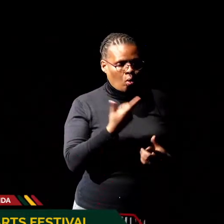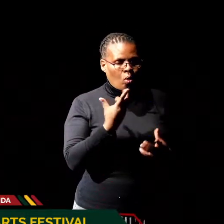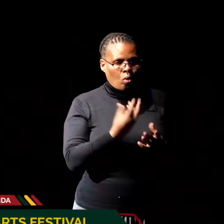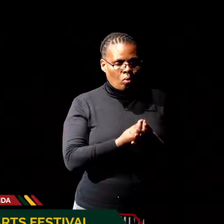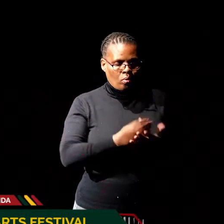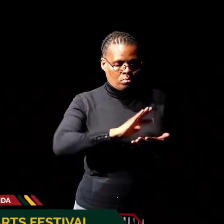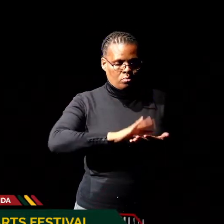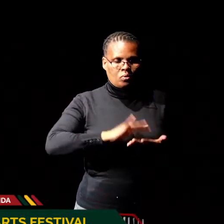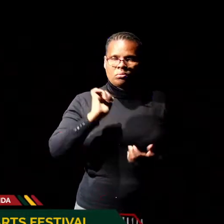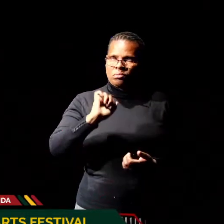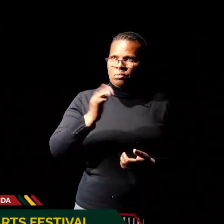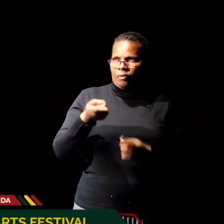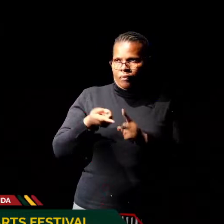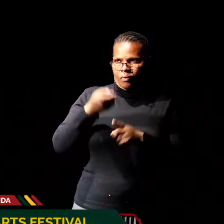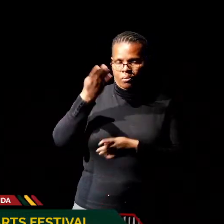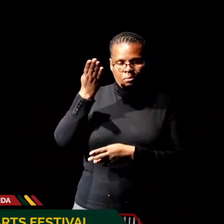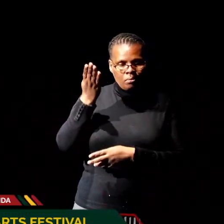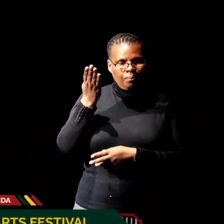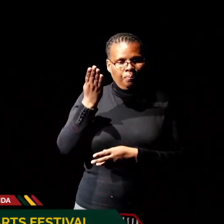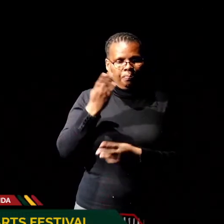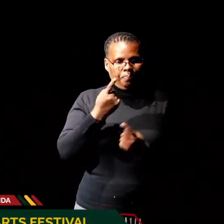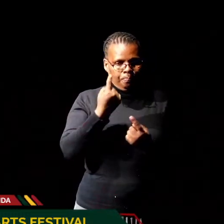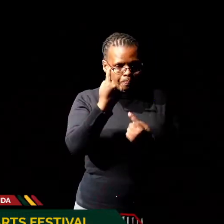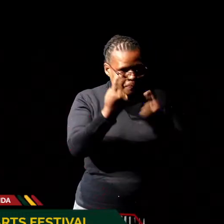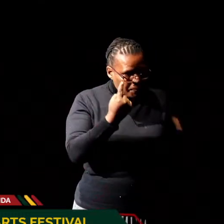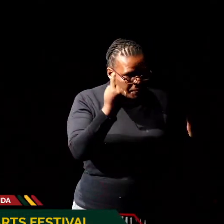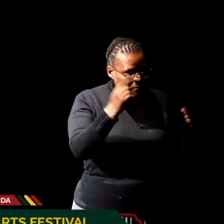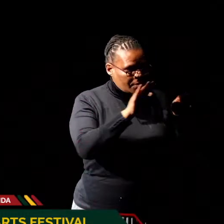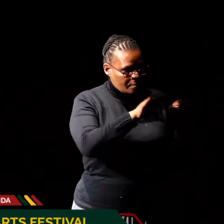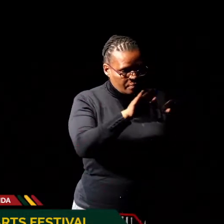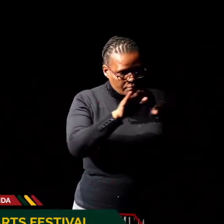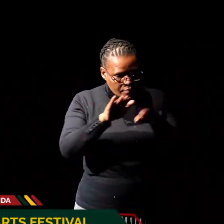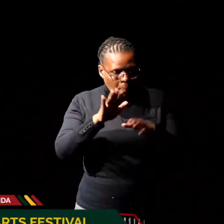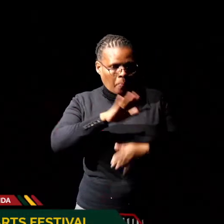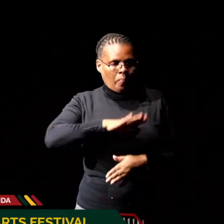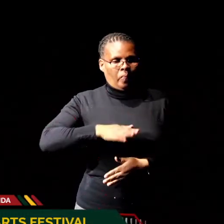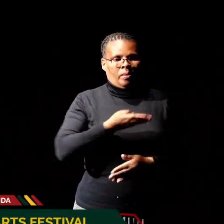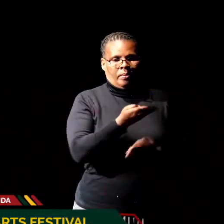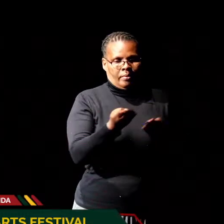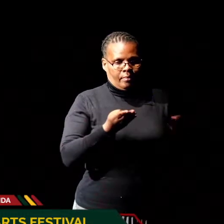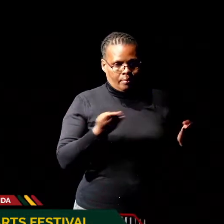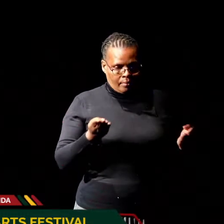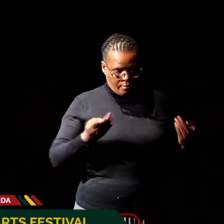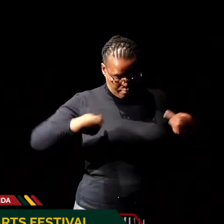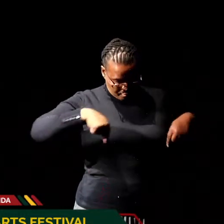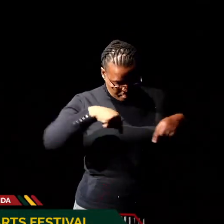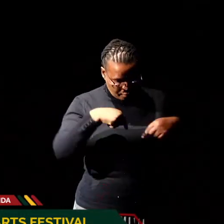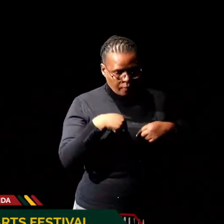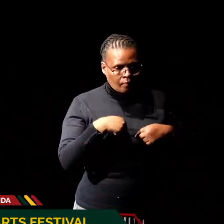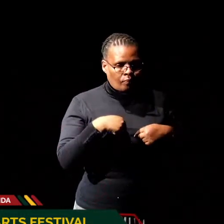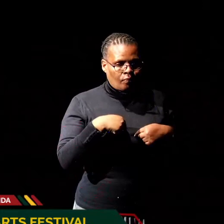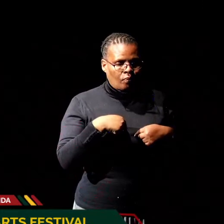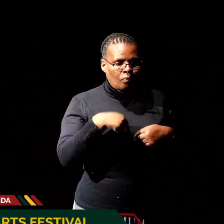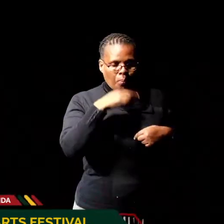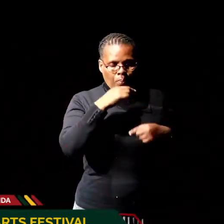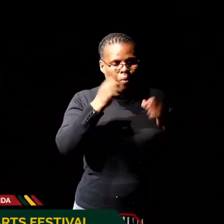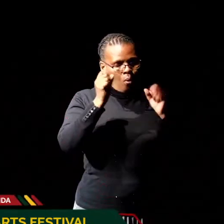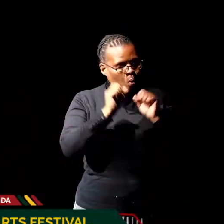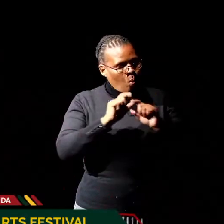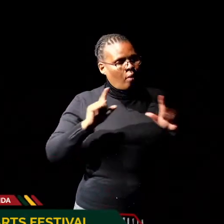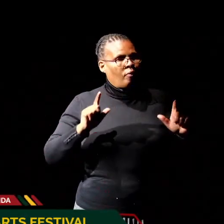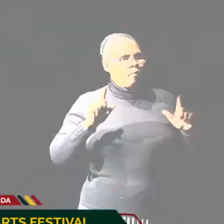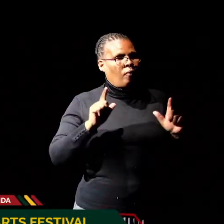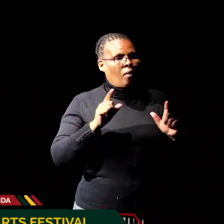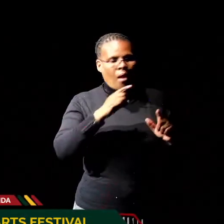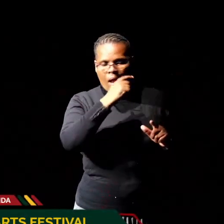your glory. Bless each one of us at this place. We ask all this in the wonderful name of